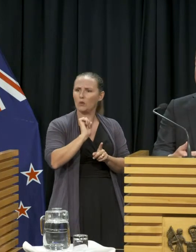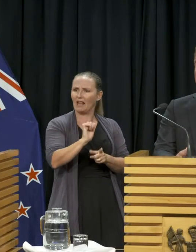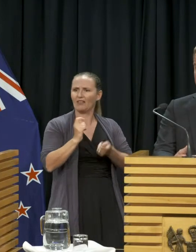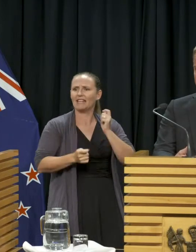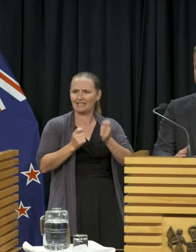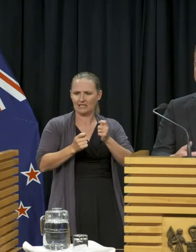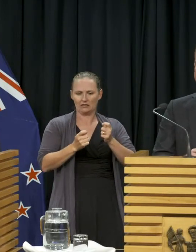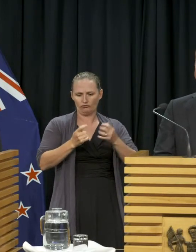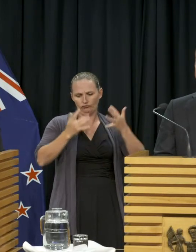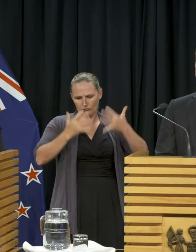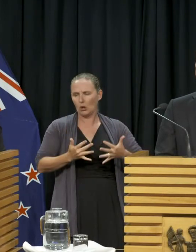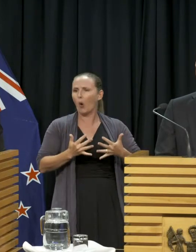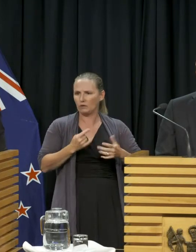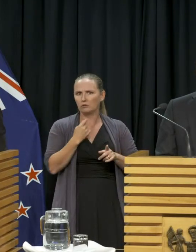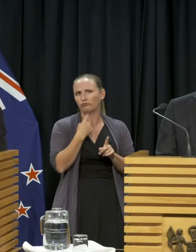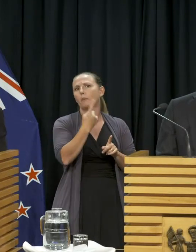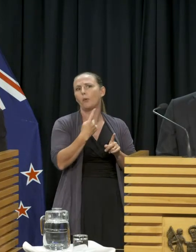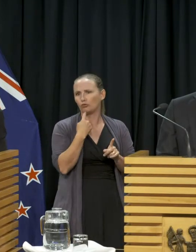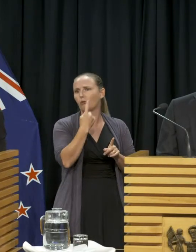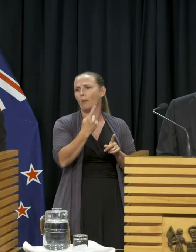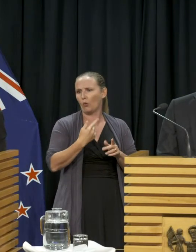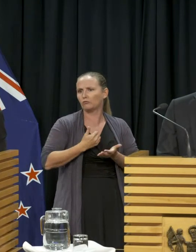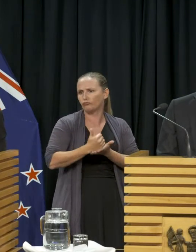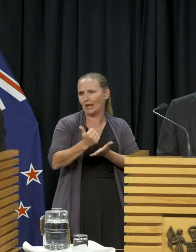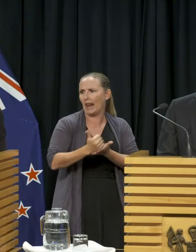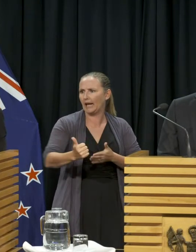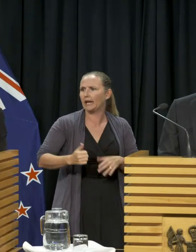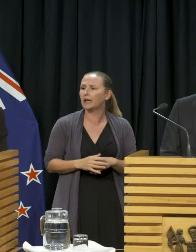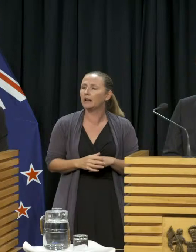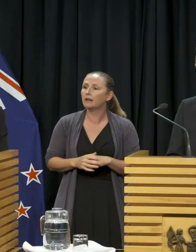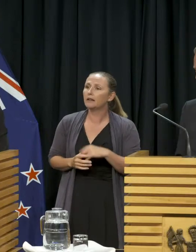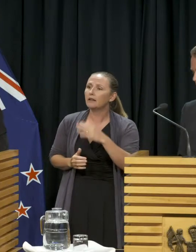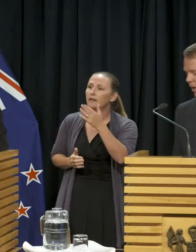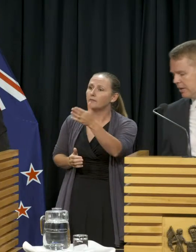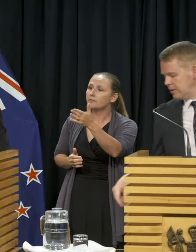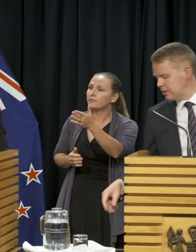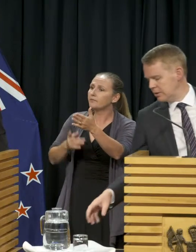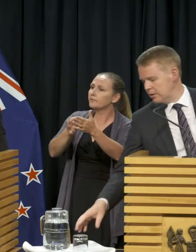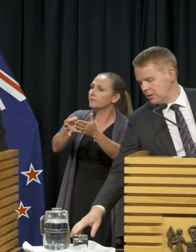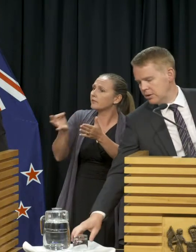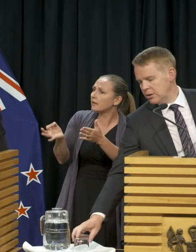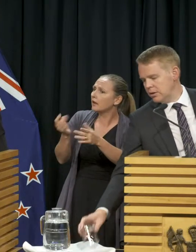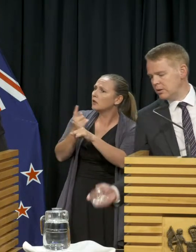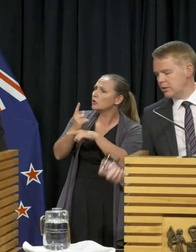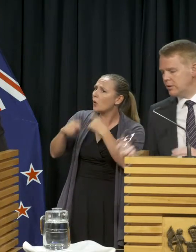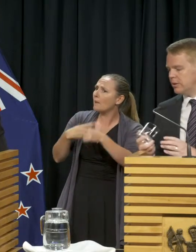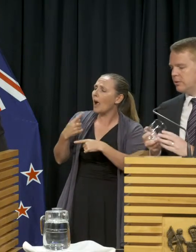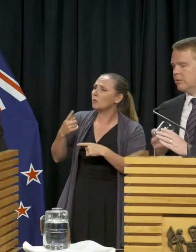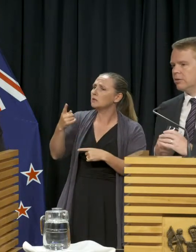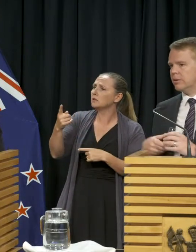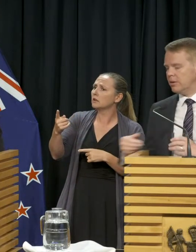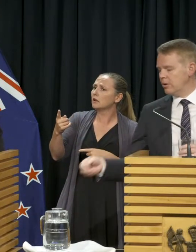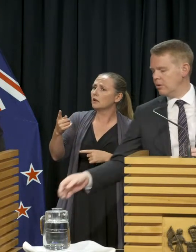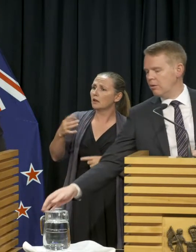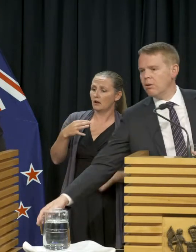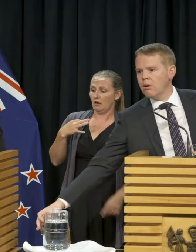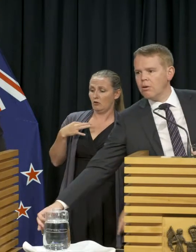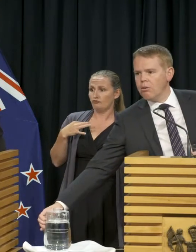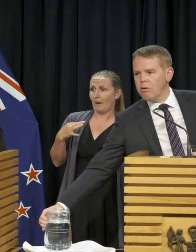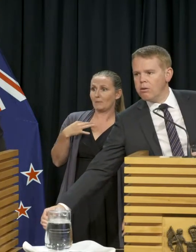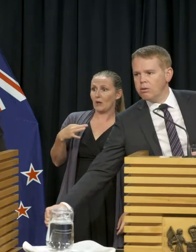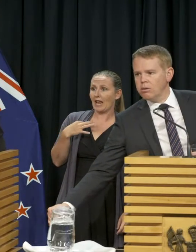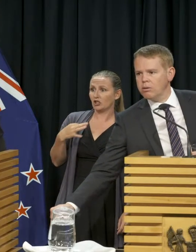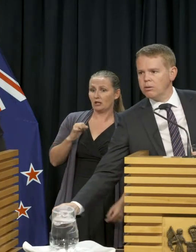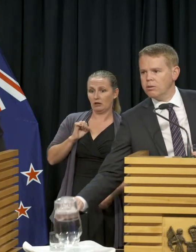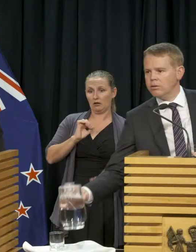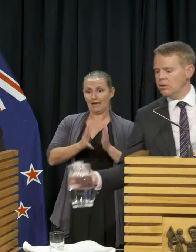results regularly. Yeah. Reputational damage. You did say on the reputational damage. Are you suggesting that if they don't comply, you're going to